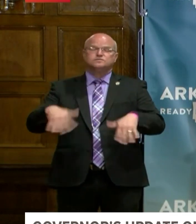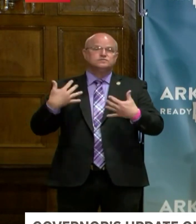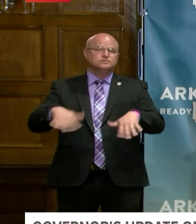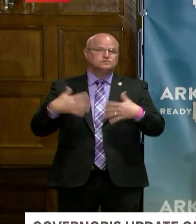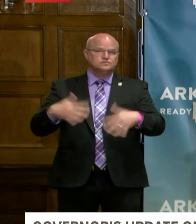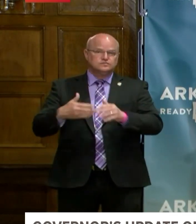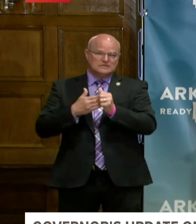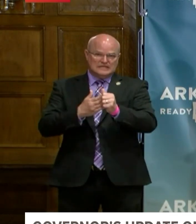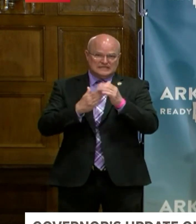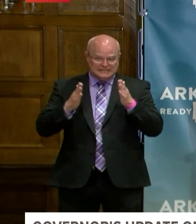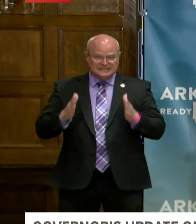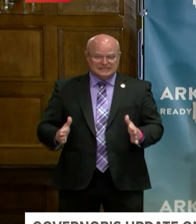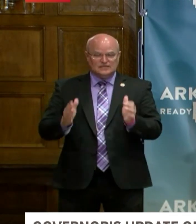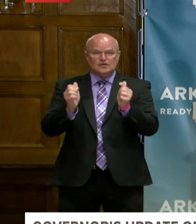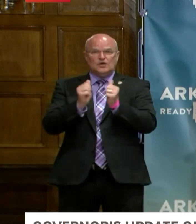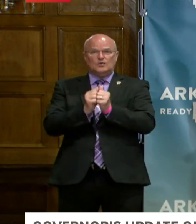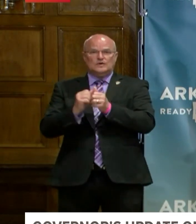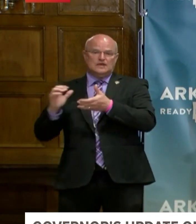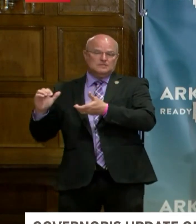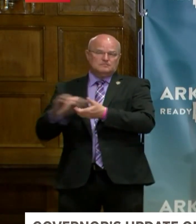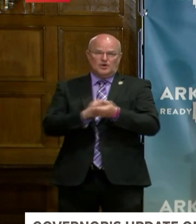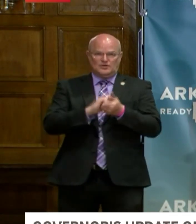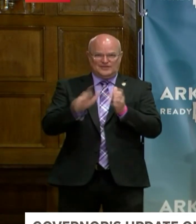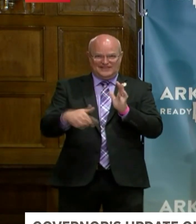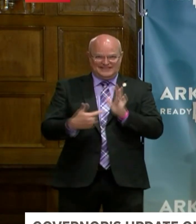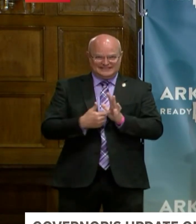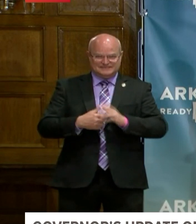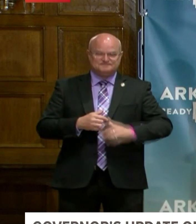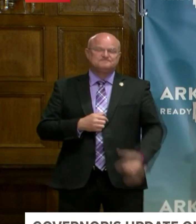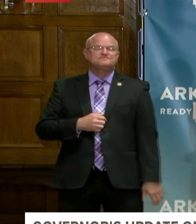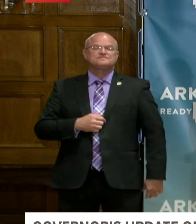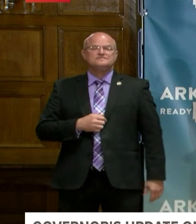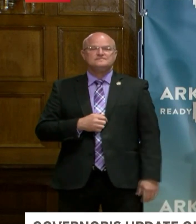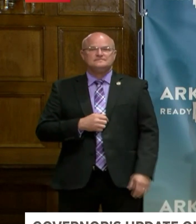tremendous leader and partner in this.